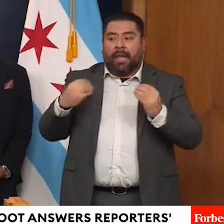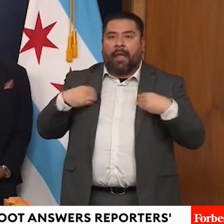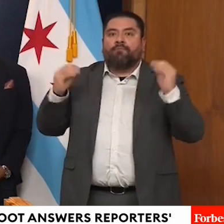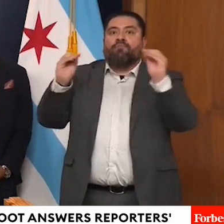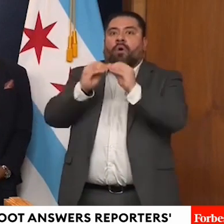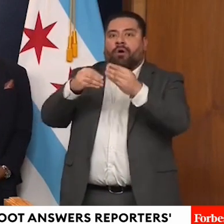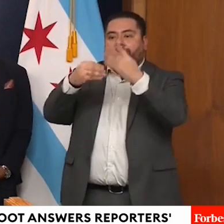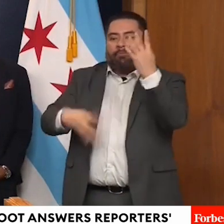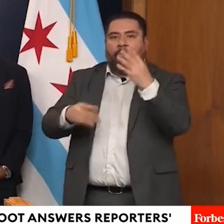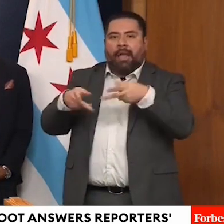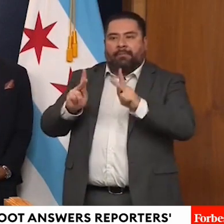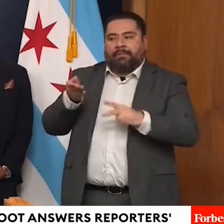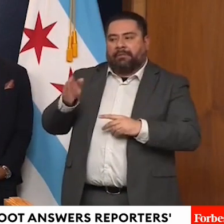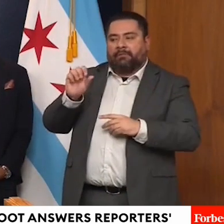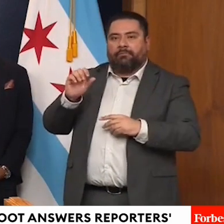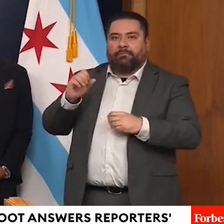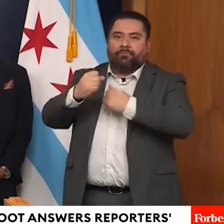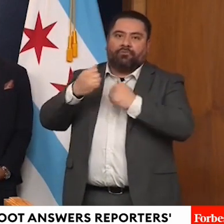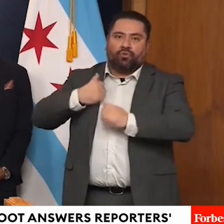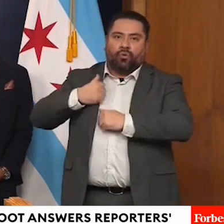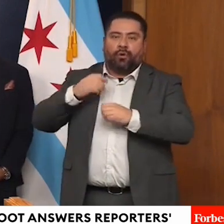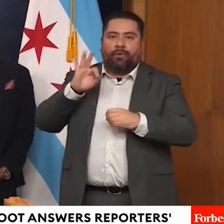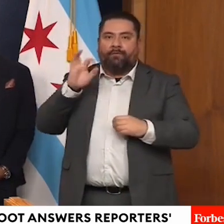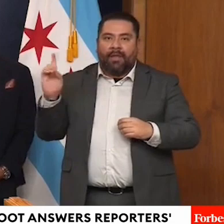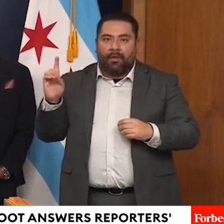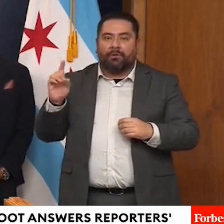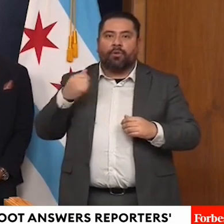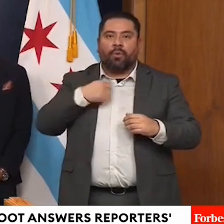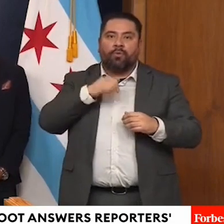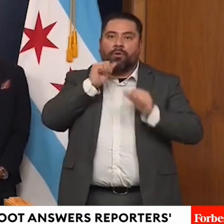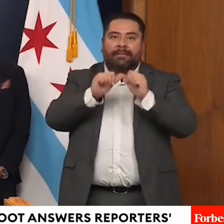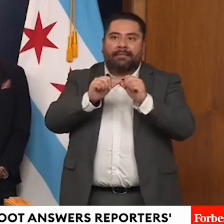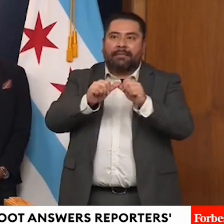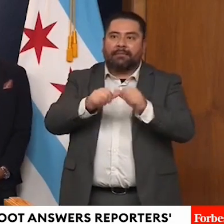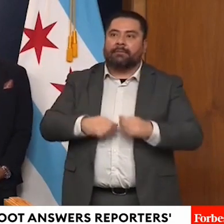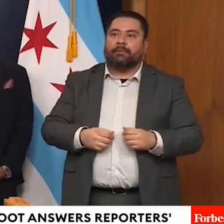that's we're going to keep focusing on that and look forward to further engagement with them. I wanted to get